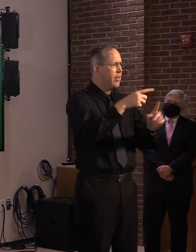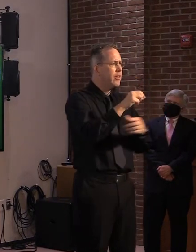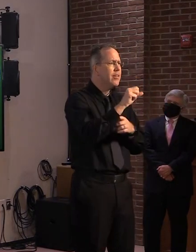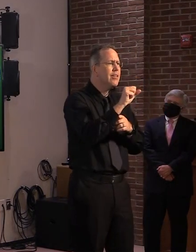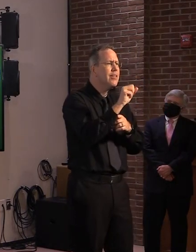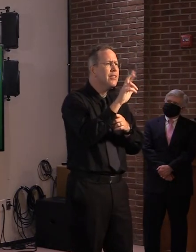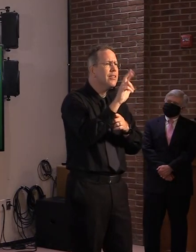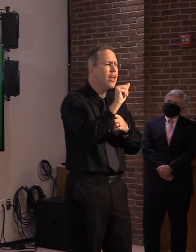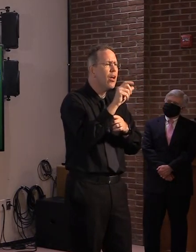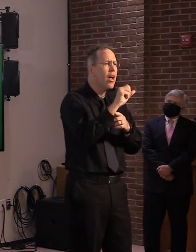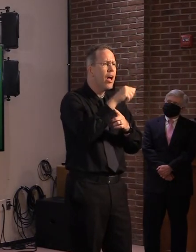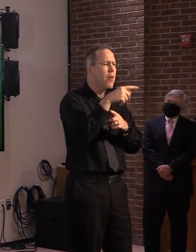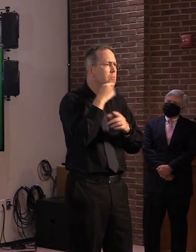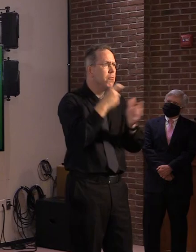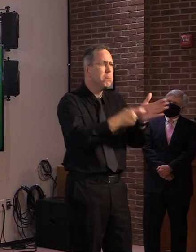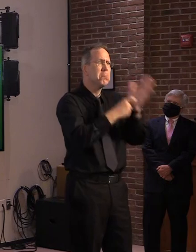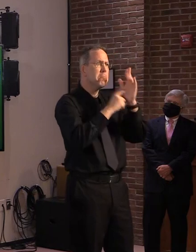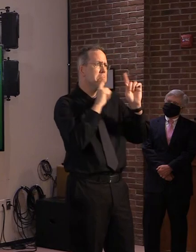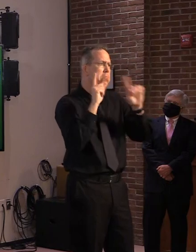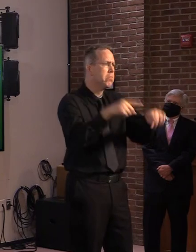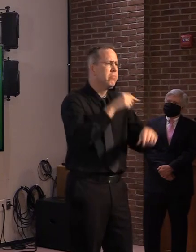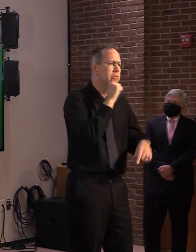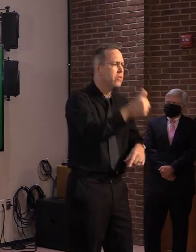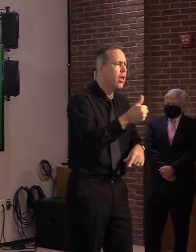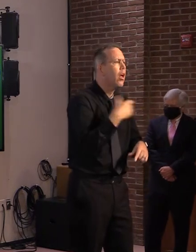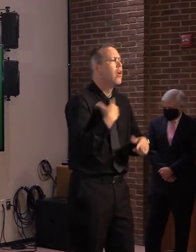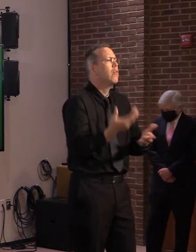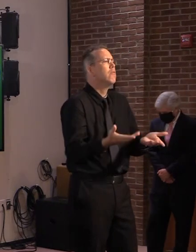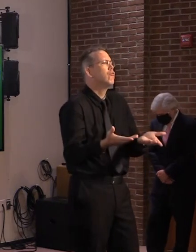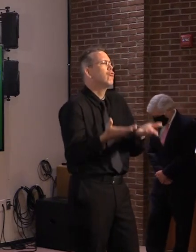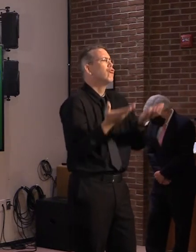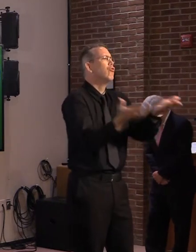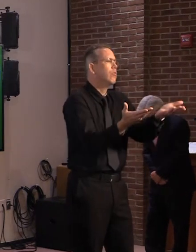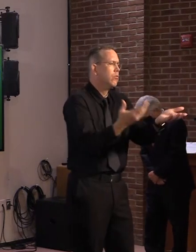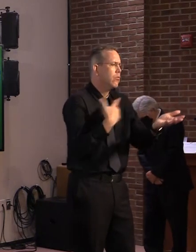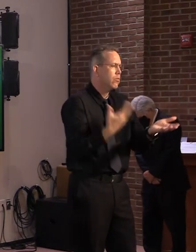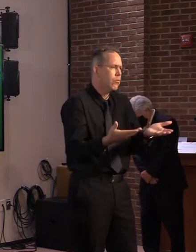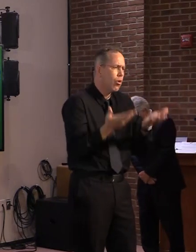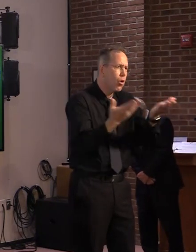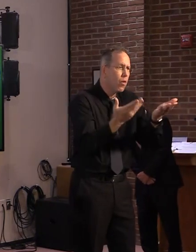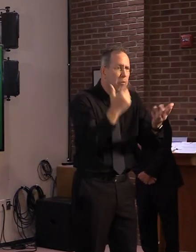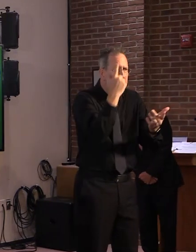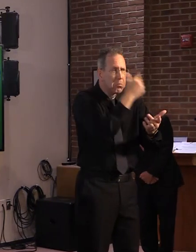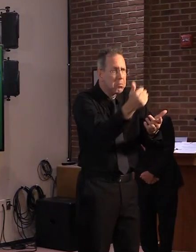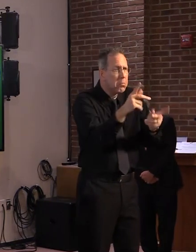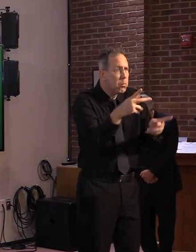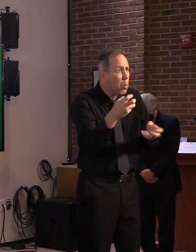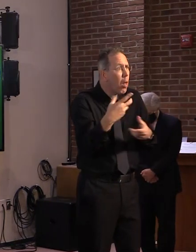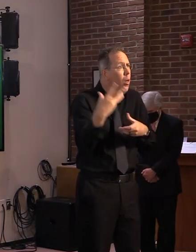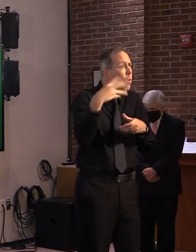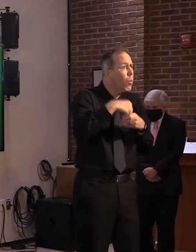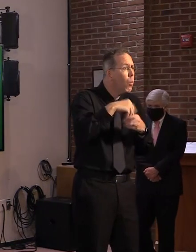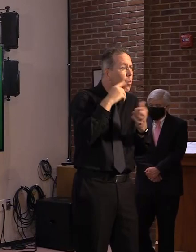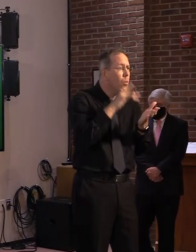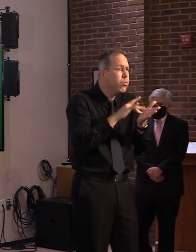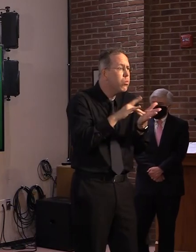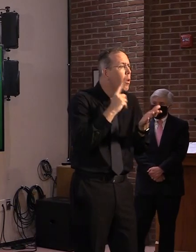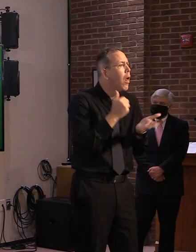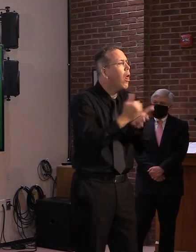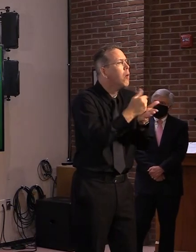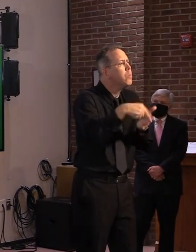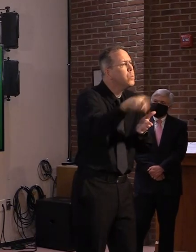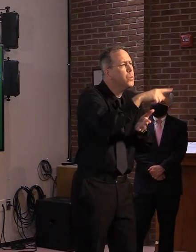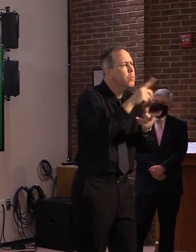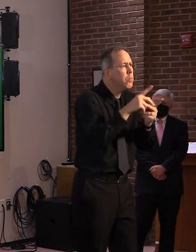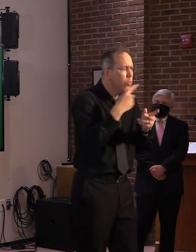in terms of their knowledge acquisition about what's going on and their ability to communicate in a relatively simple, direct